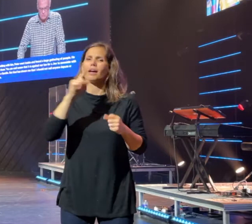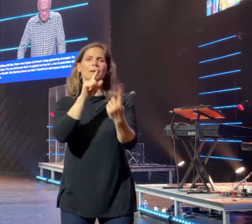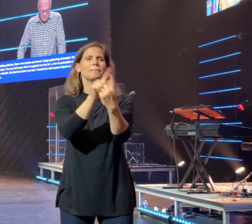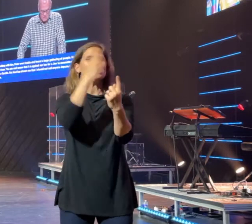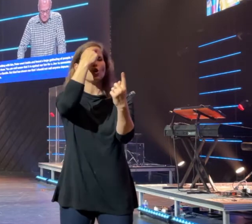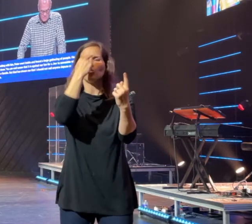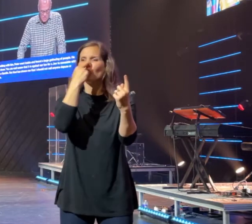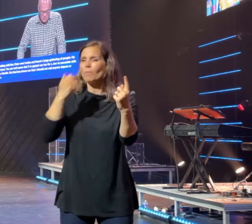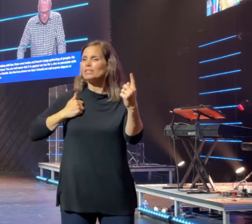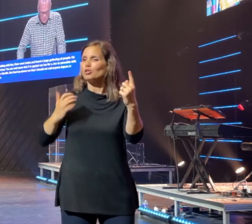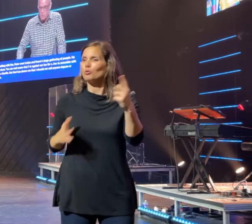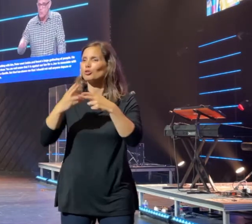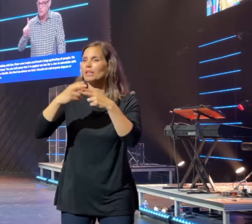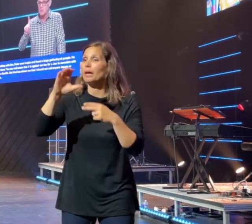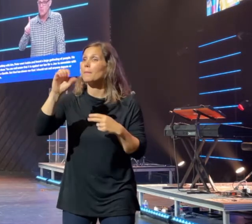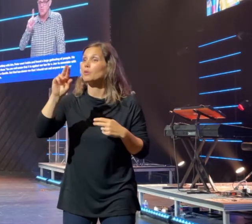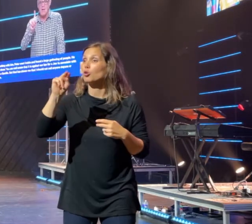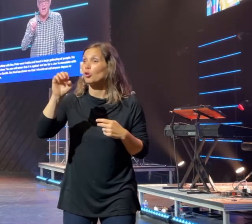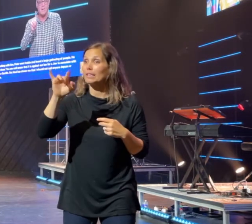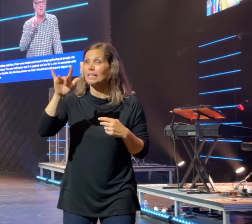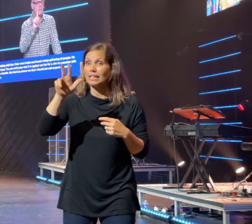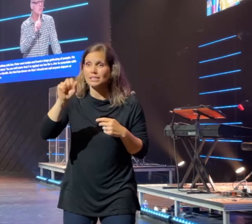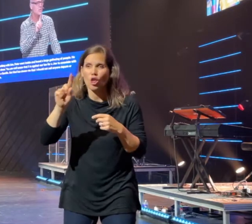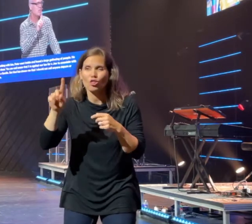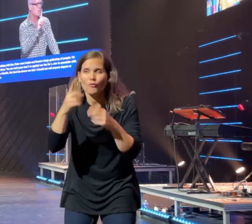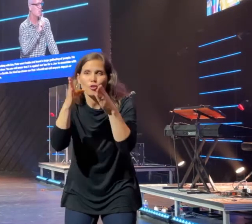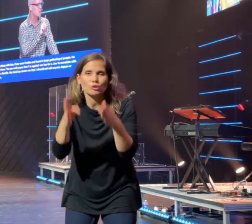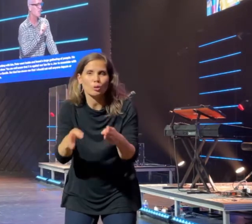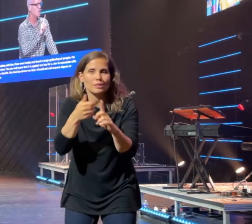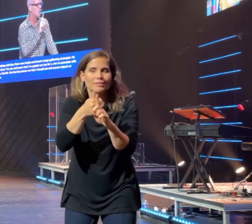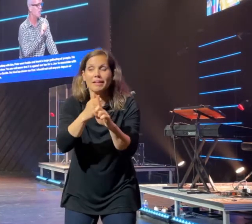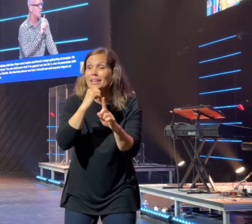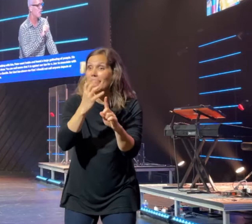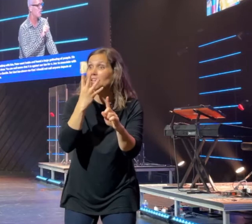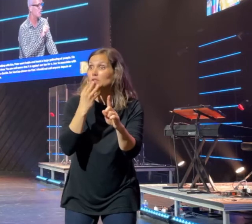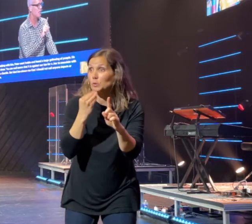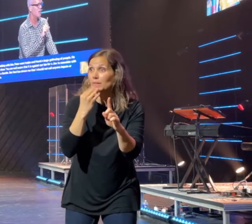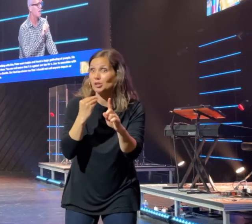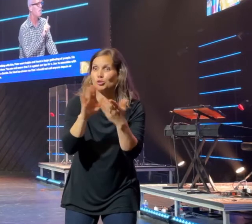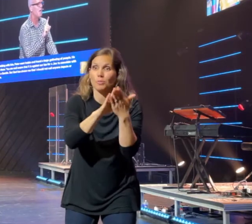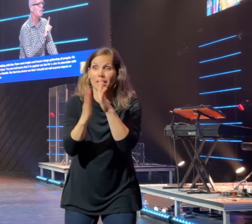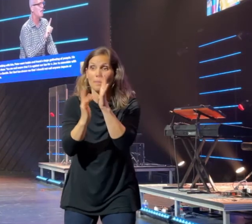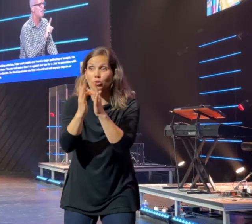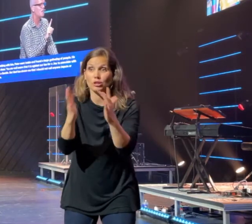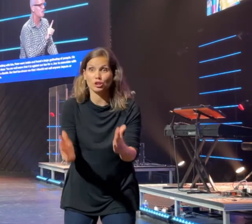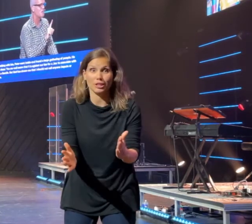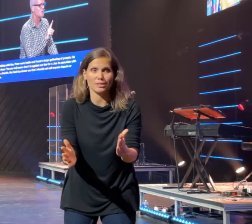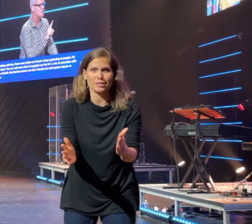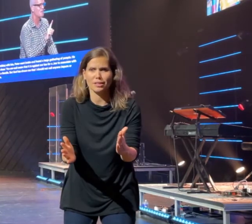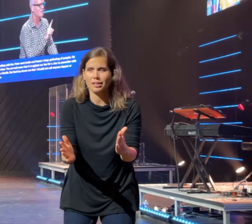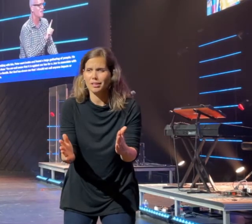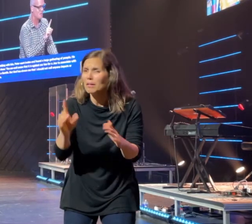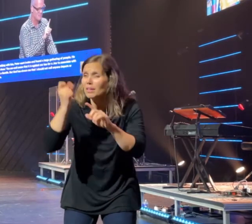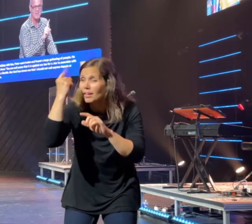soldier named Cornelius, the first non-Jewish person to become a Christian many, many years after Jesus